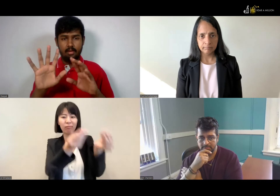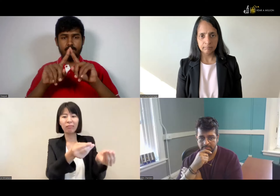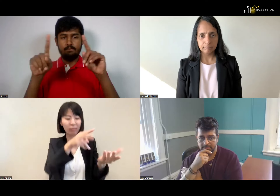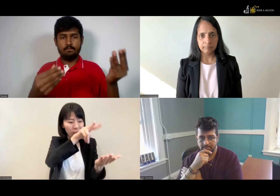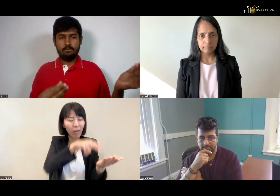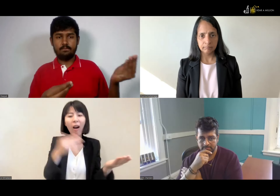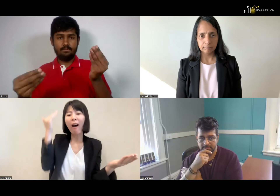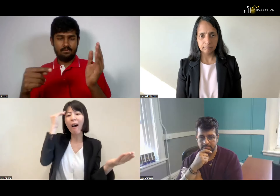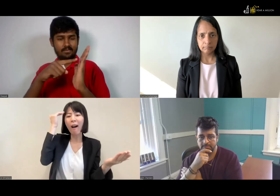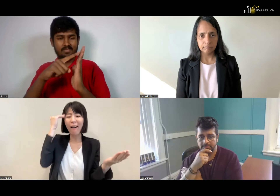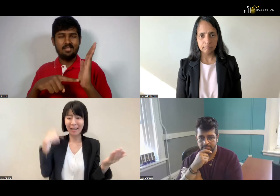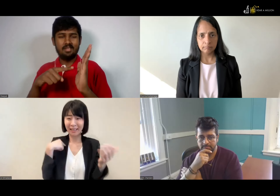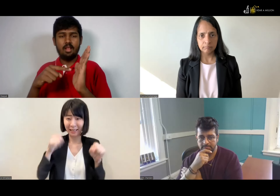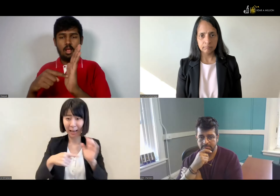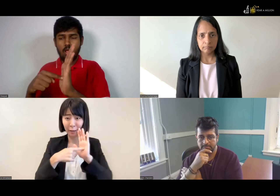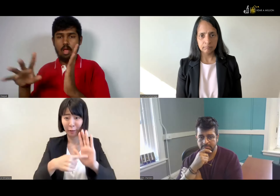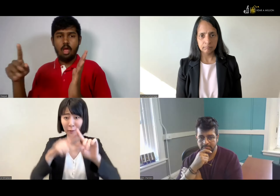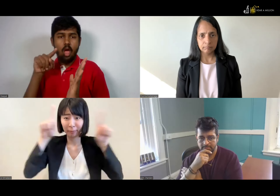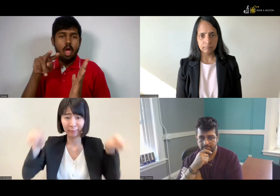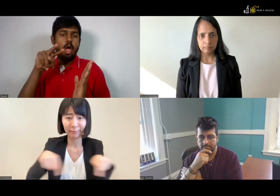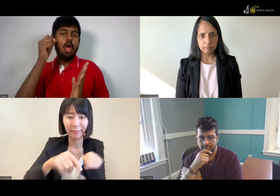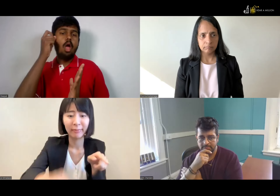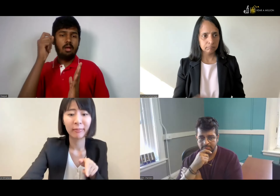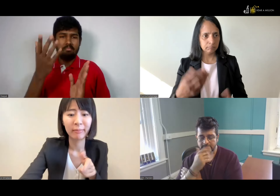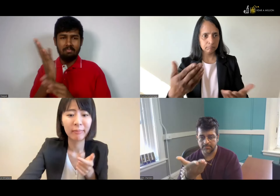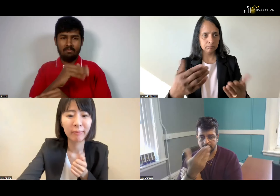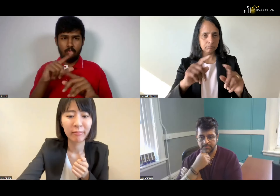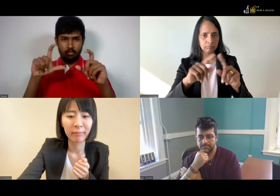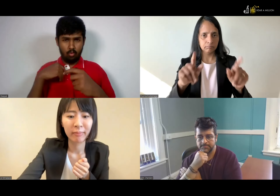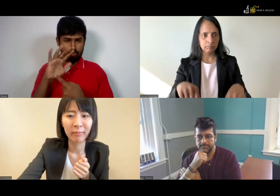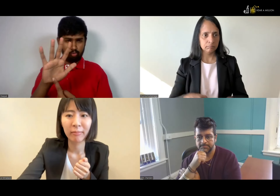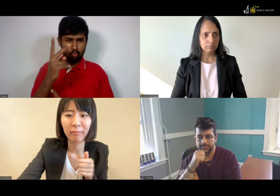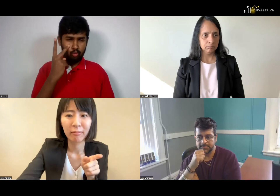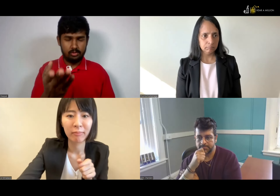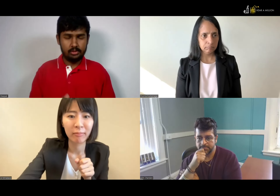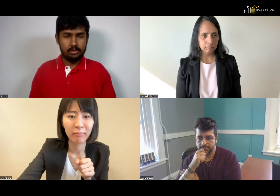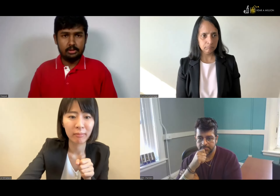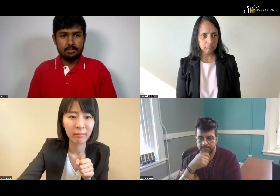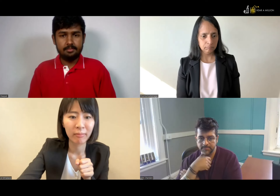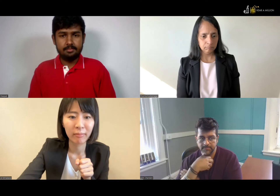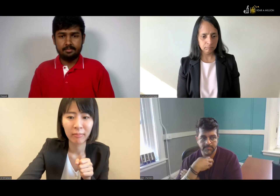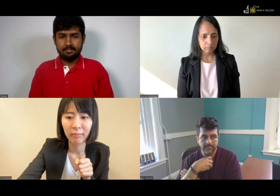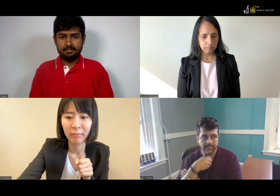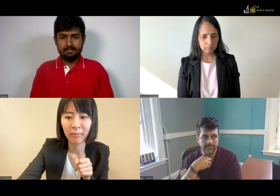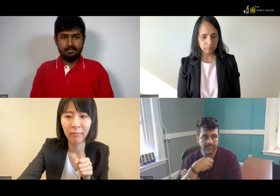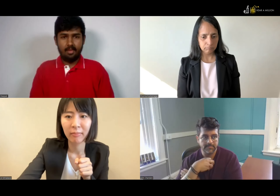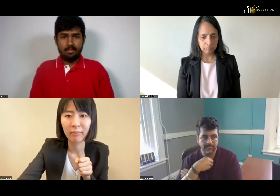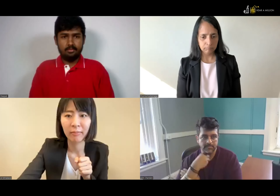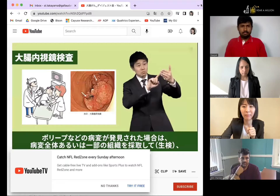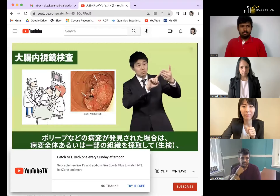and the doctor, we can provide the policies and the rules and regulations to them. So that's how they will get to